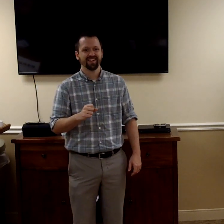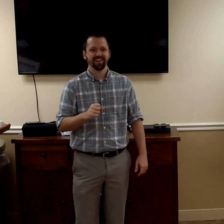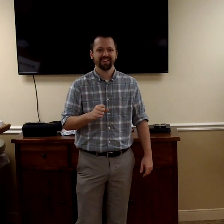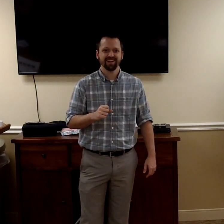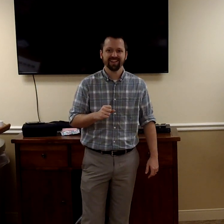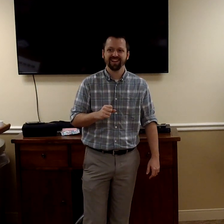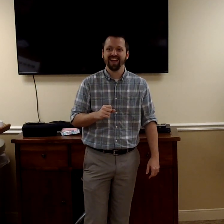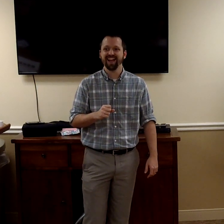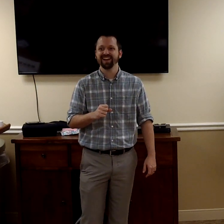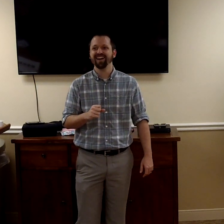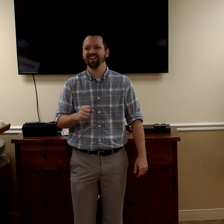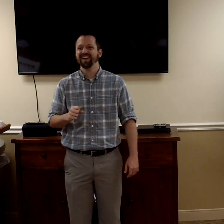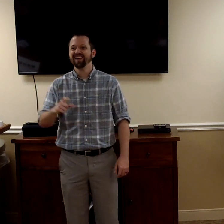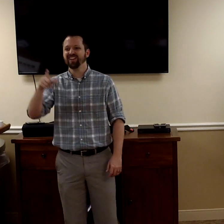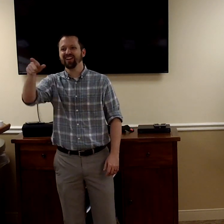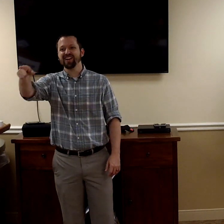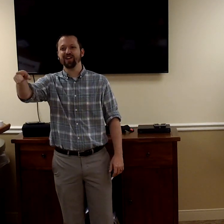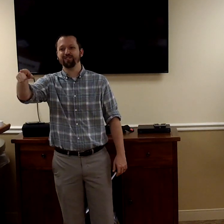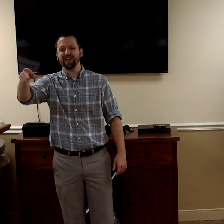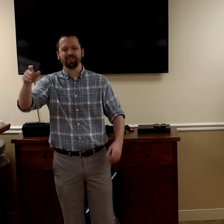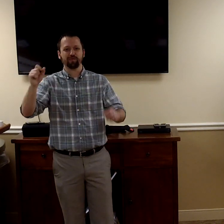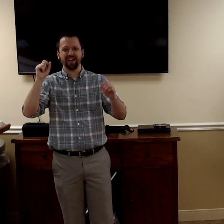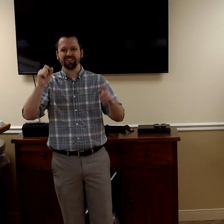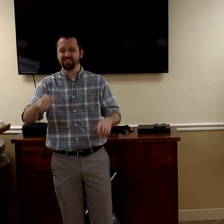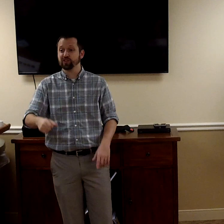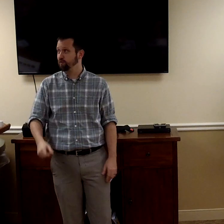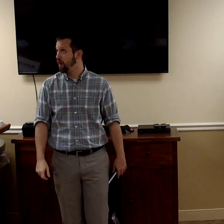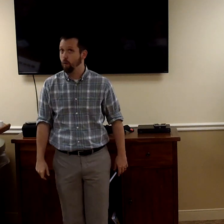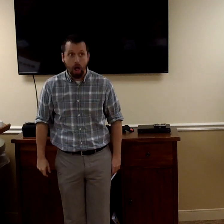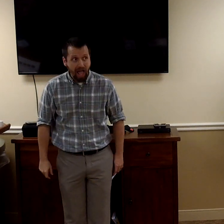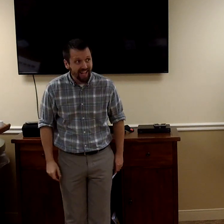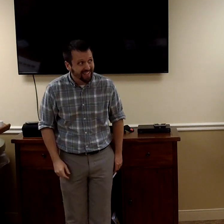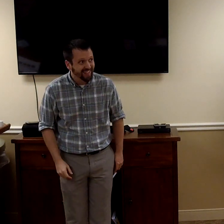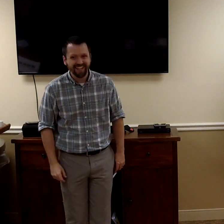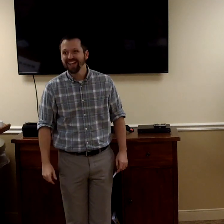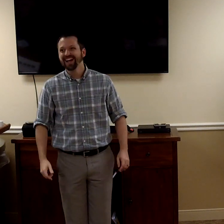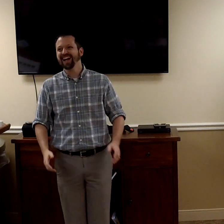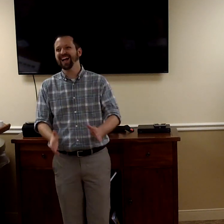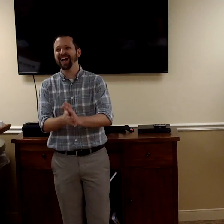learned something. I know. The look on her face was priceless too. She was like, "What?"